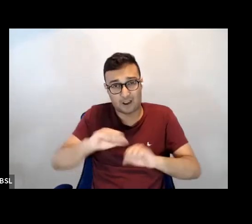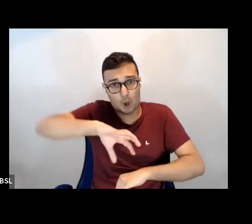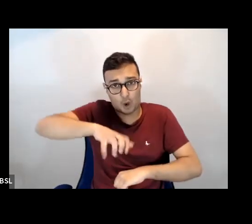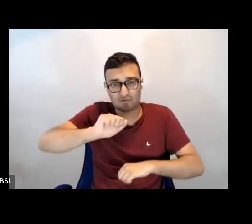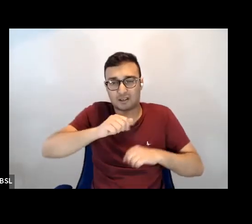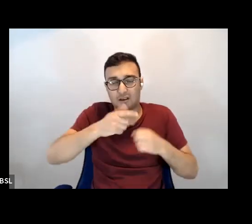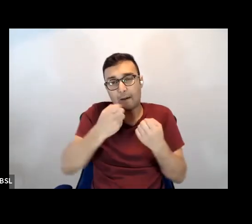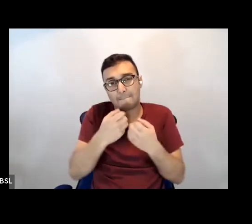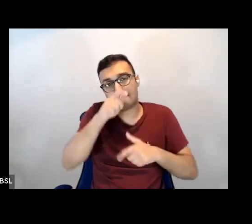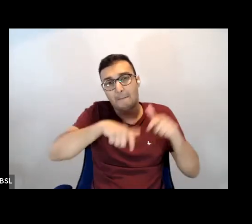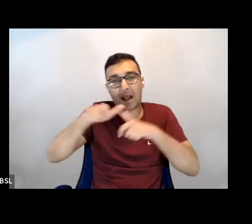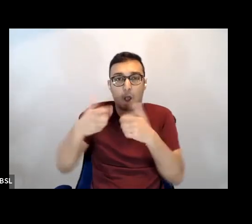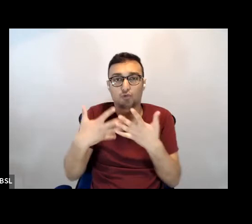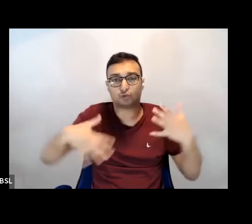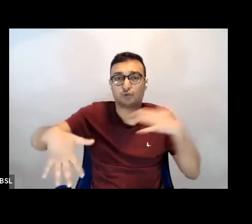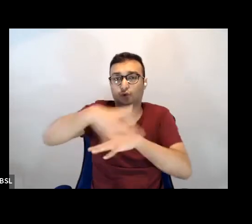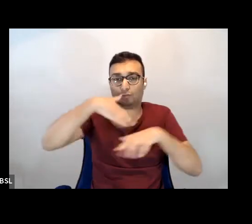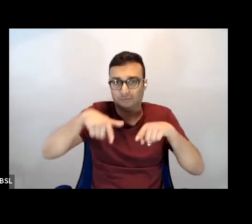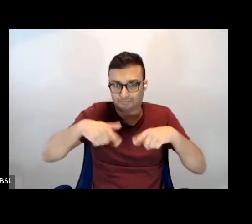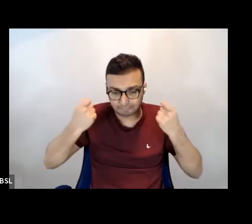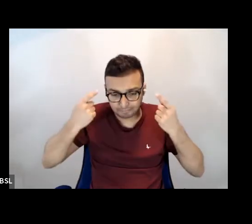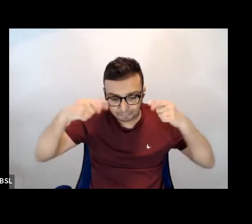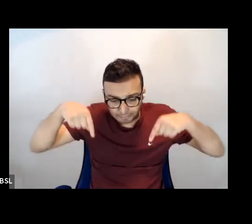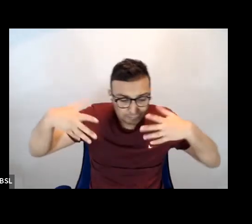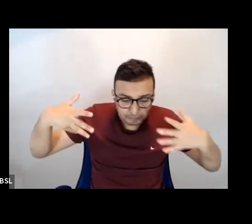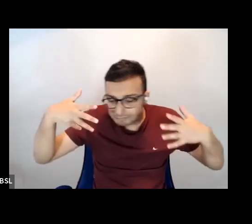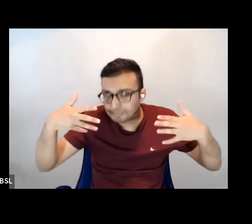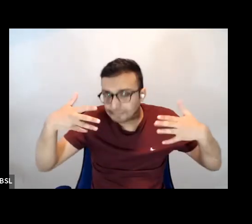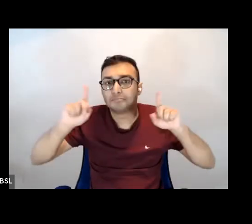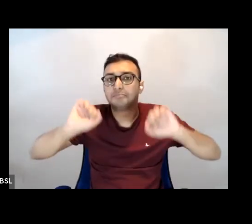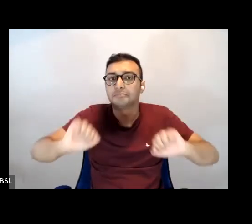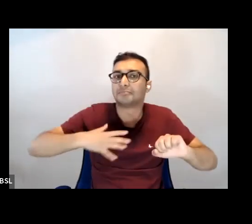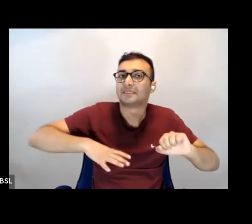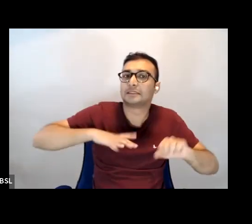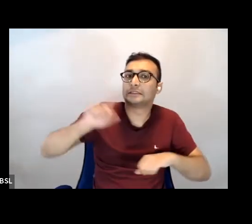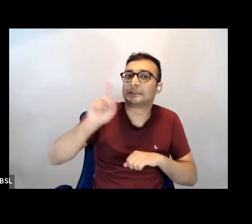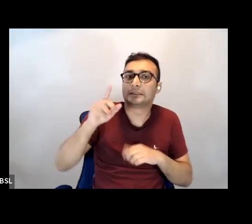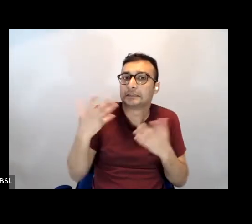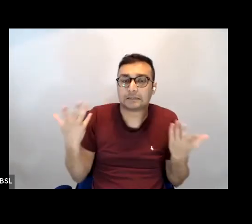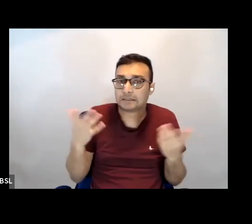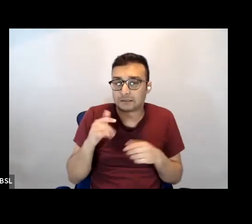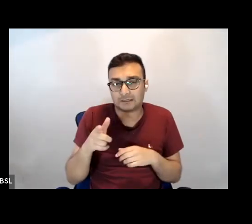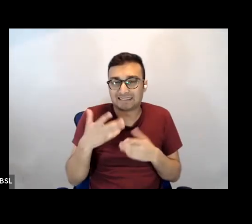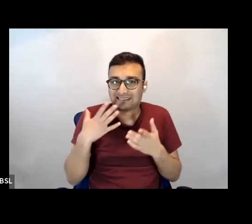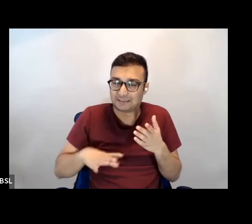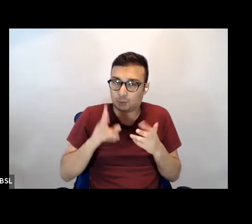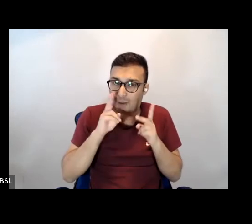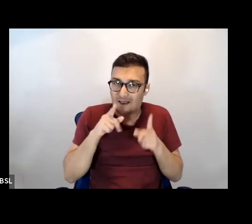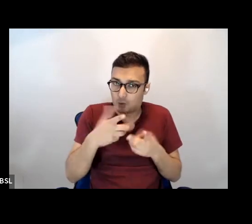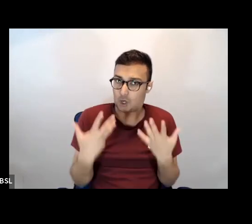using existing data if there's no capacity to do a